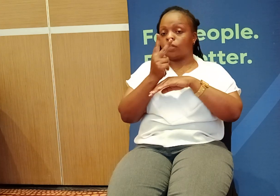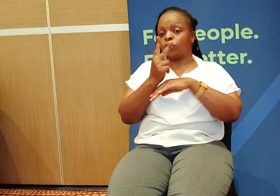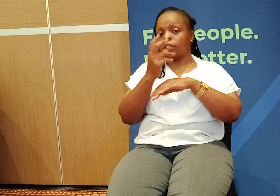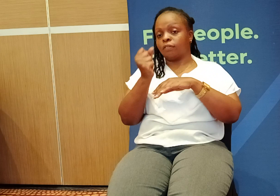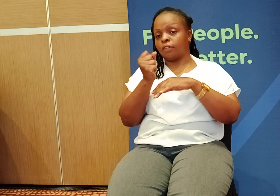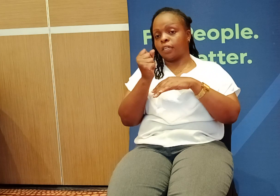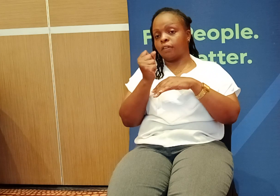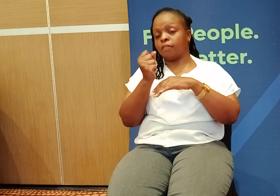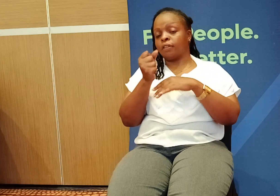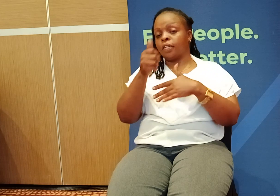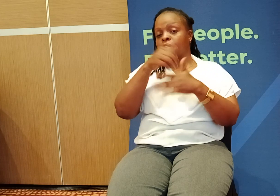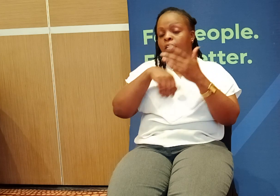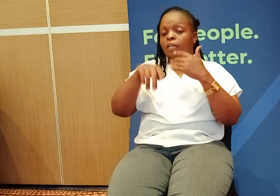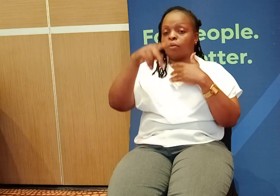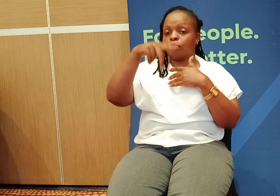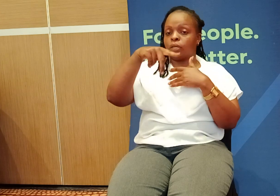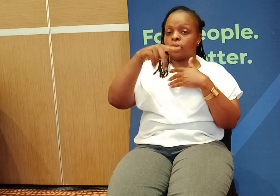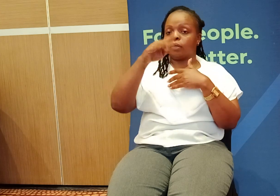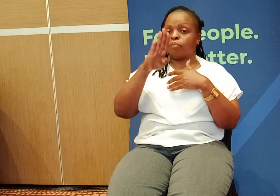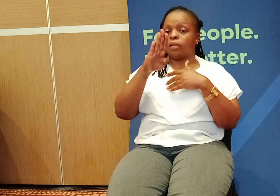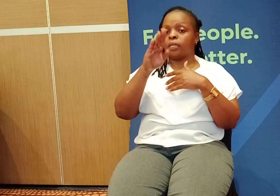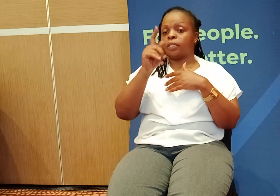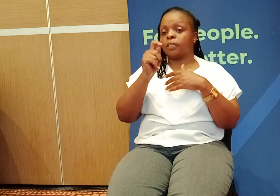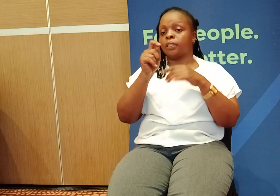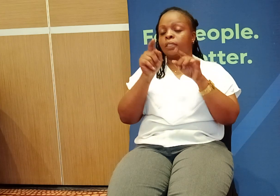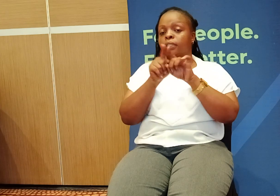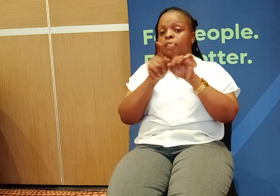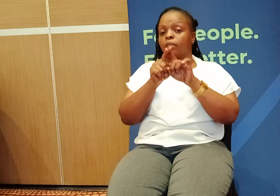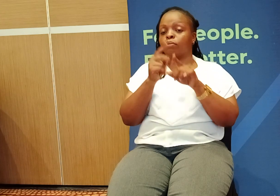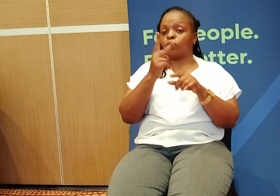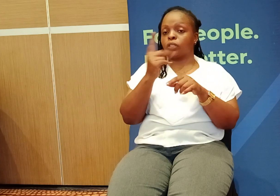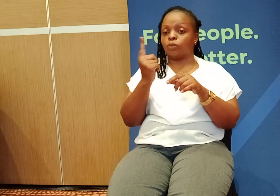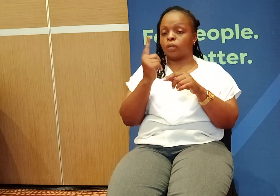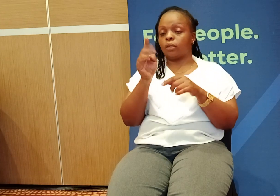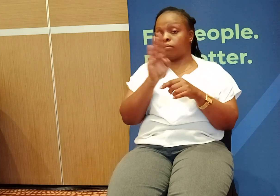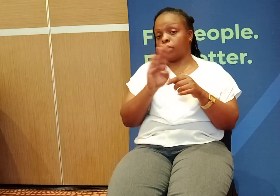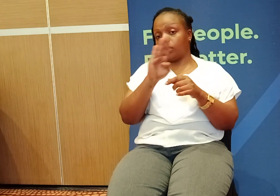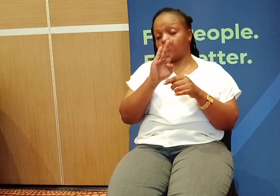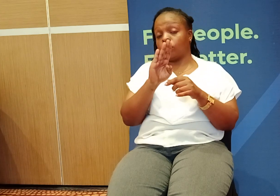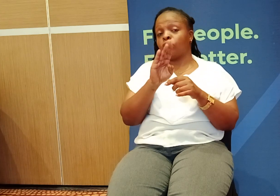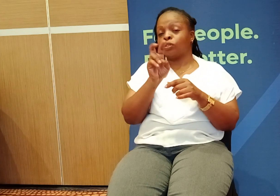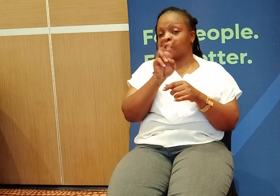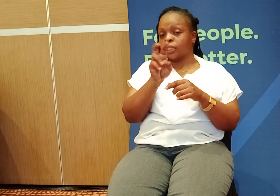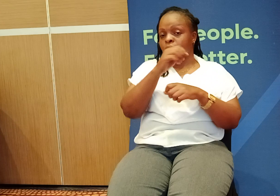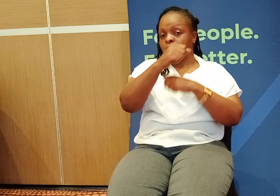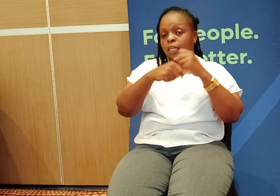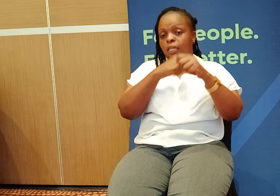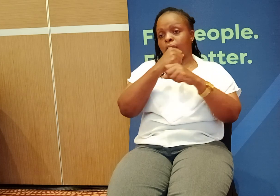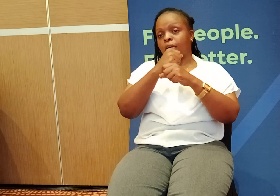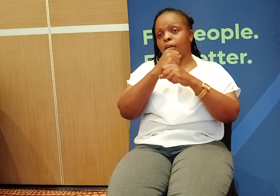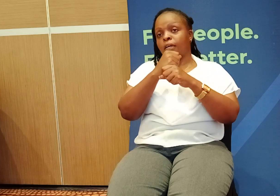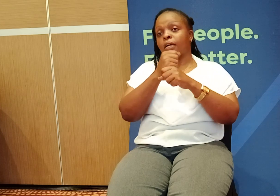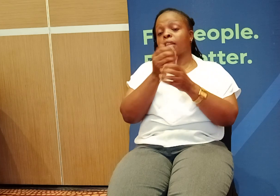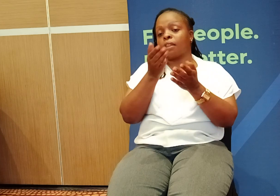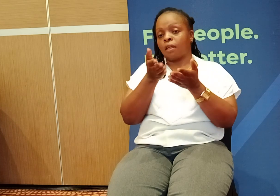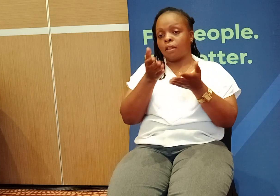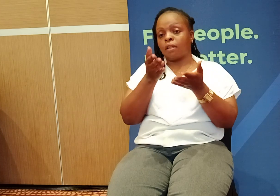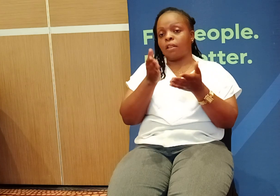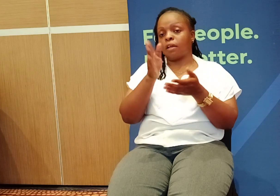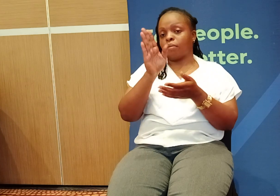at PAT they are contributing about 21 billion. You can see the year-on-year change there. BPR, KCB